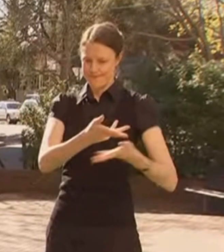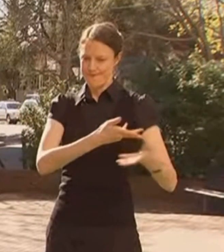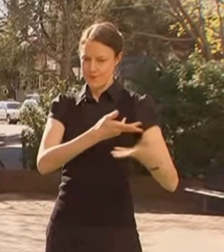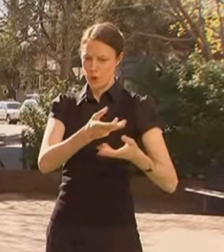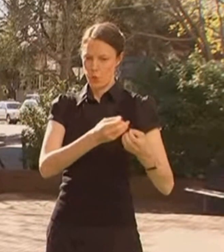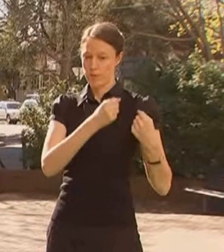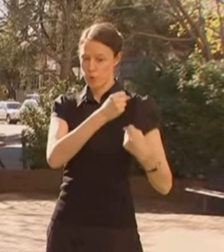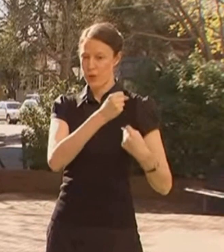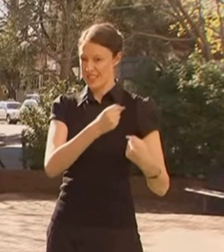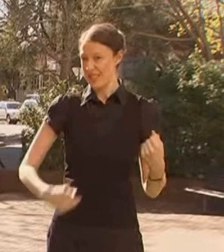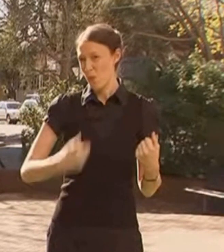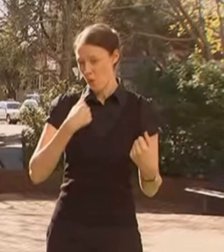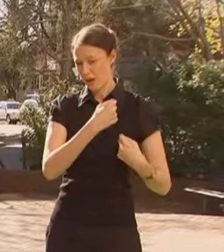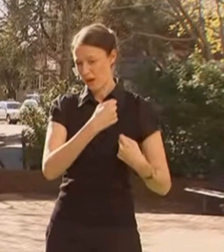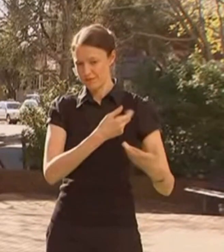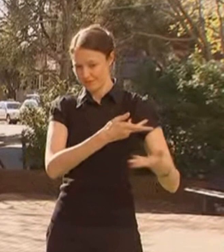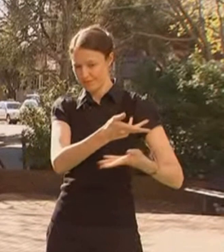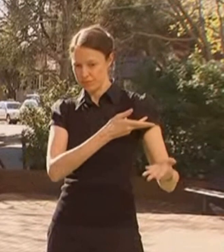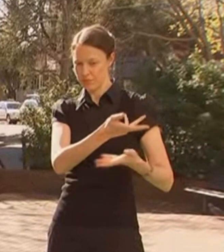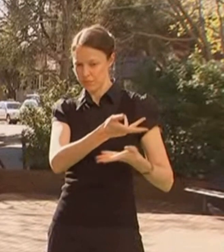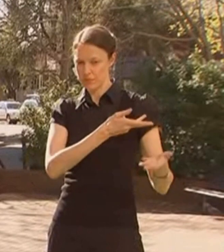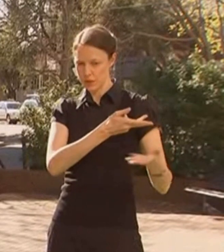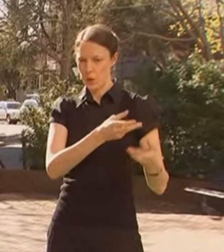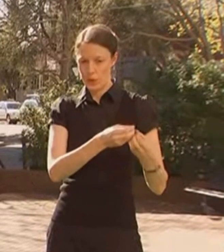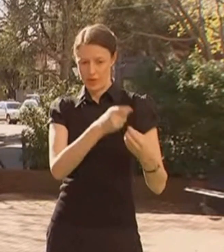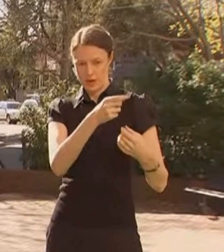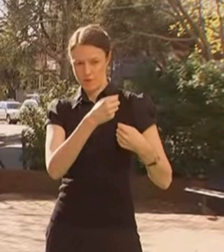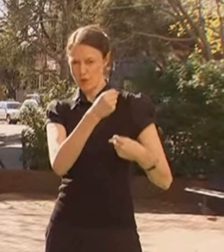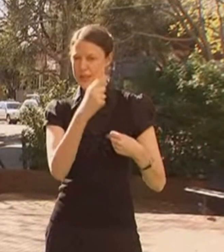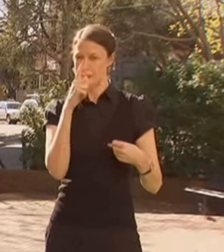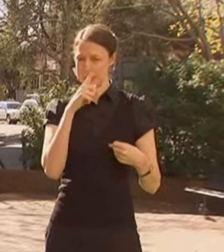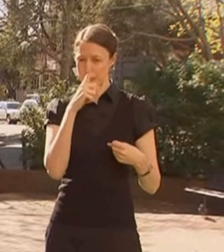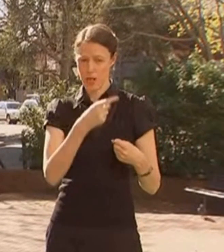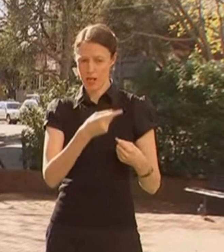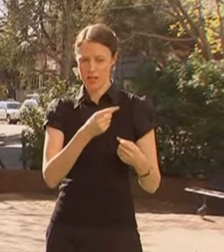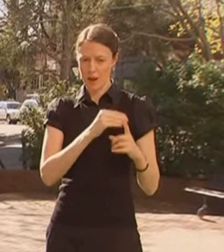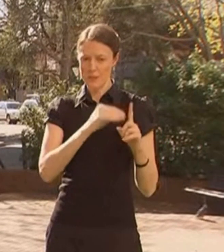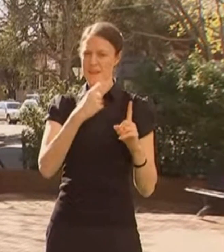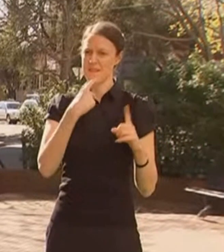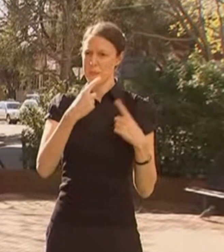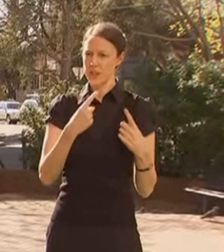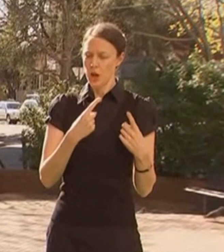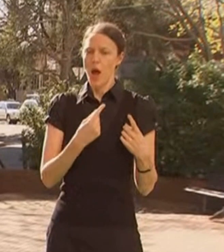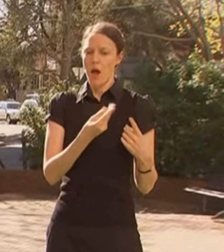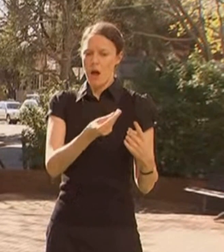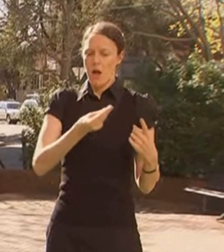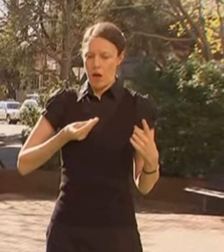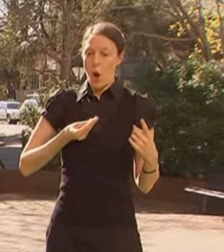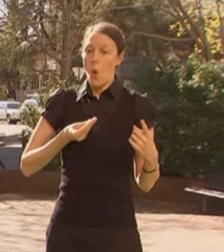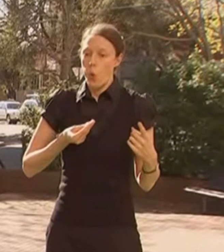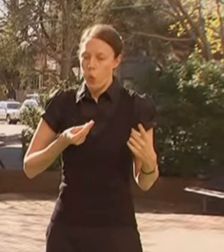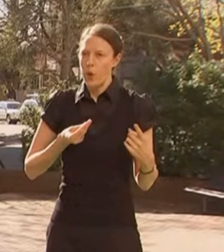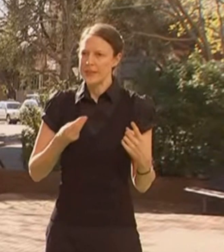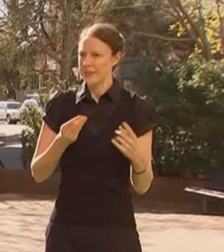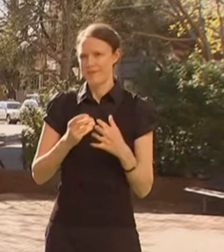Well, the advice I receive is from the police, and the advice, yes, and I'll ask the Commissioner to back that in. And when I received advice,